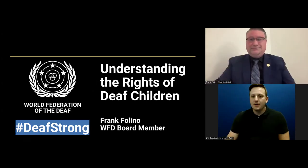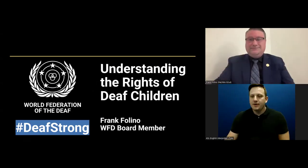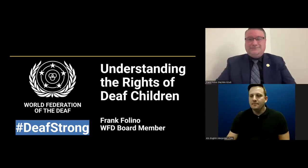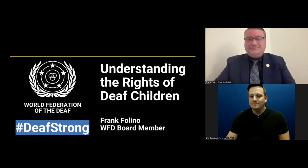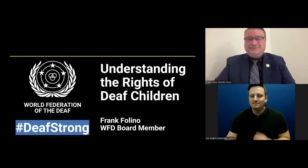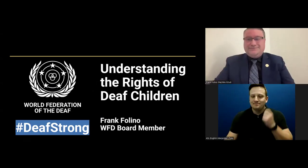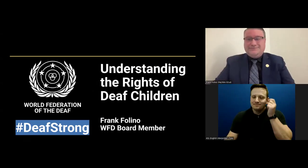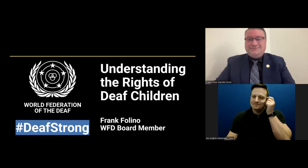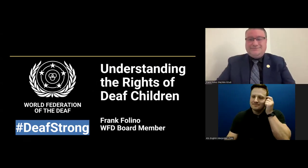Okay.